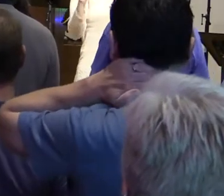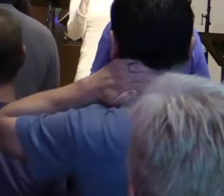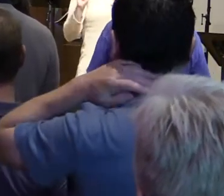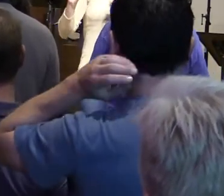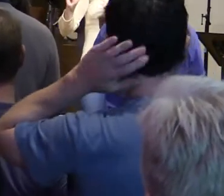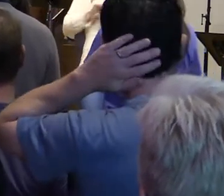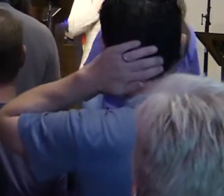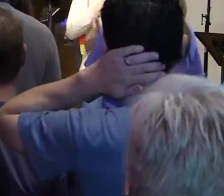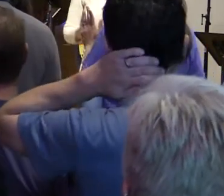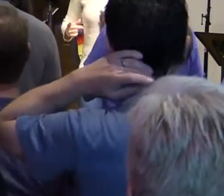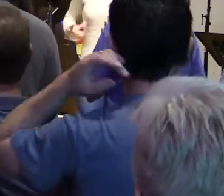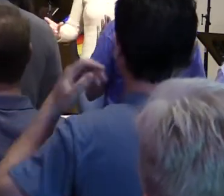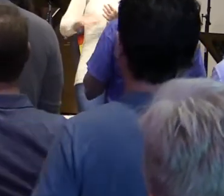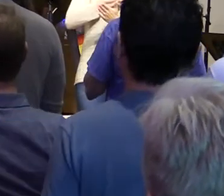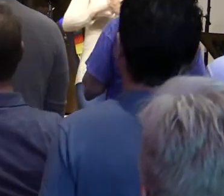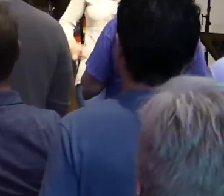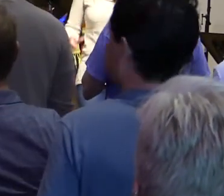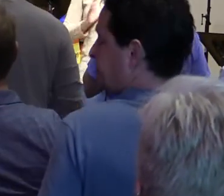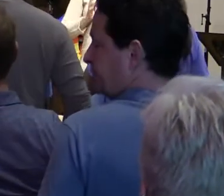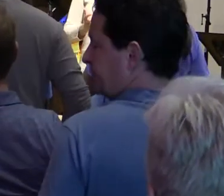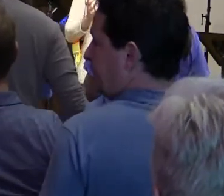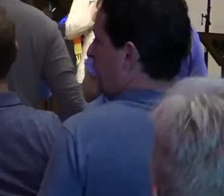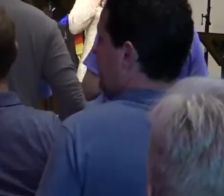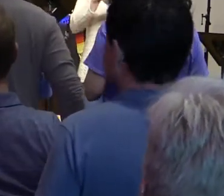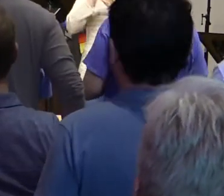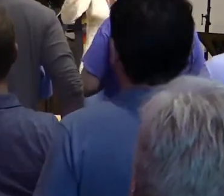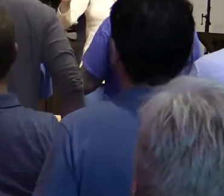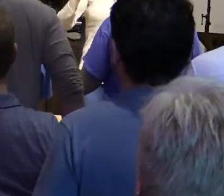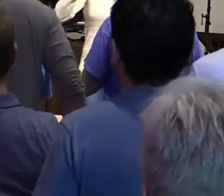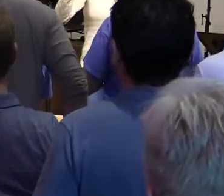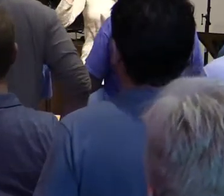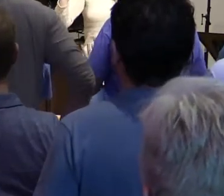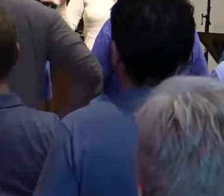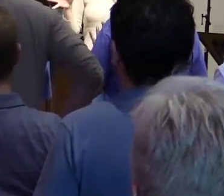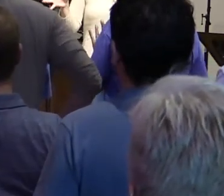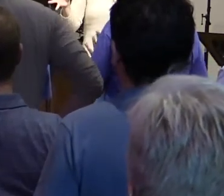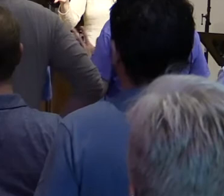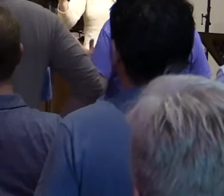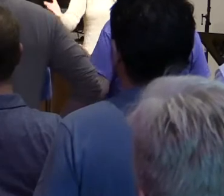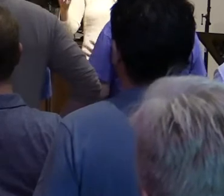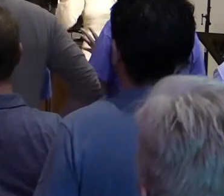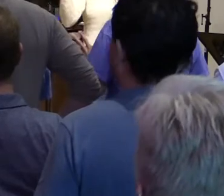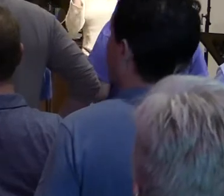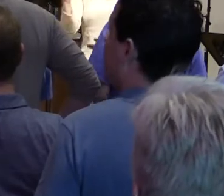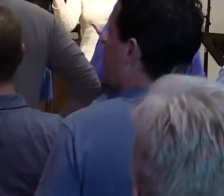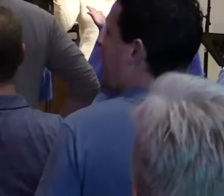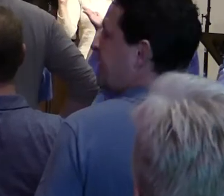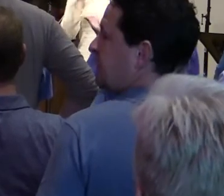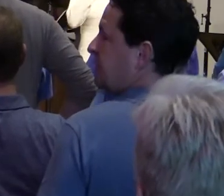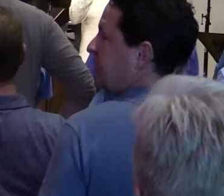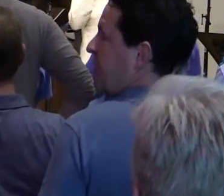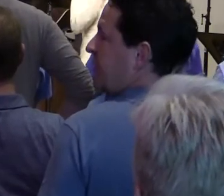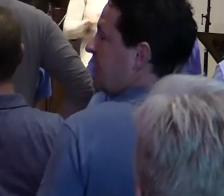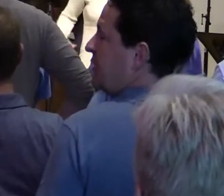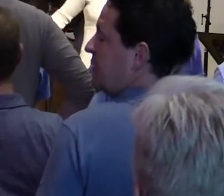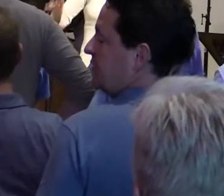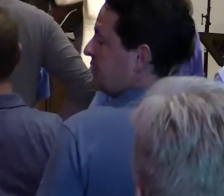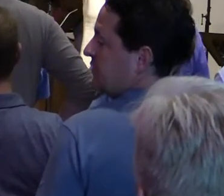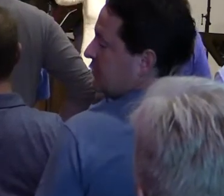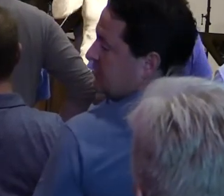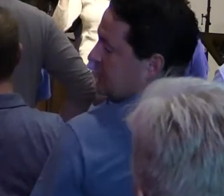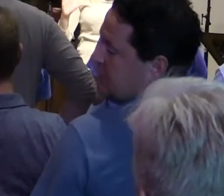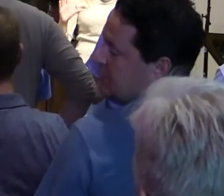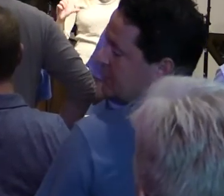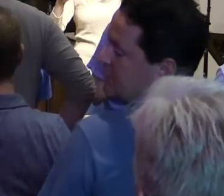the pure in heart. Blessed are the people hungry for another star. For this